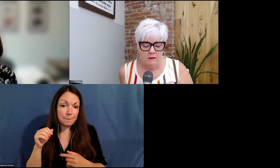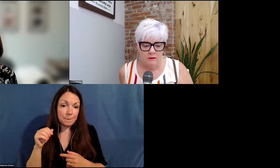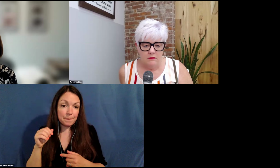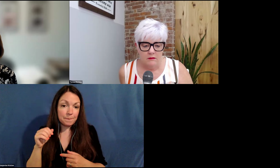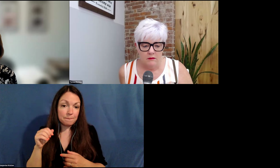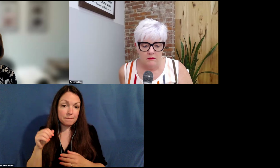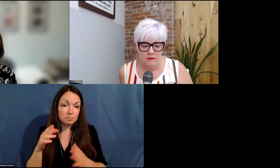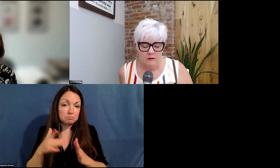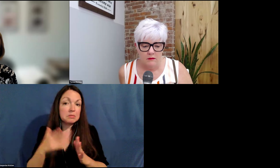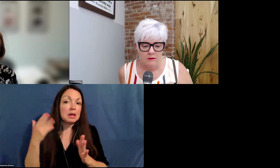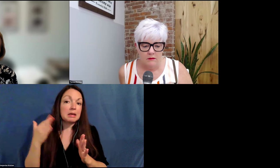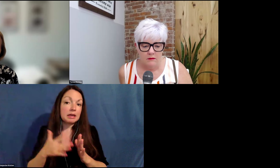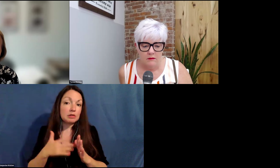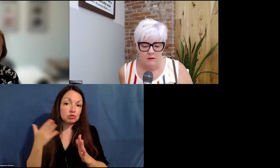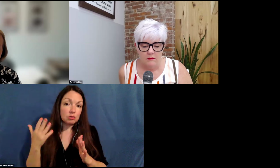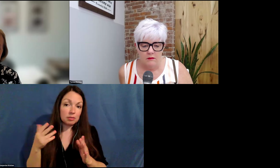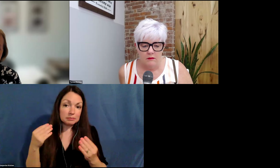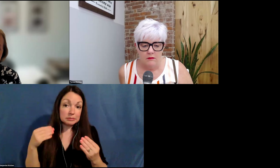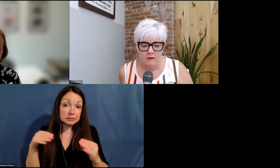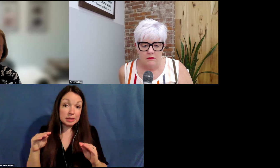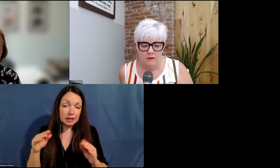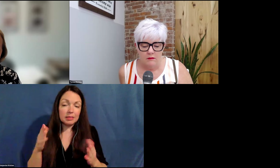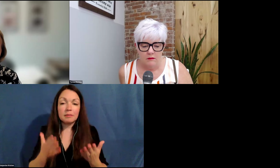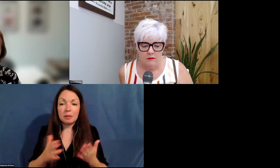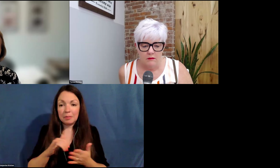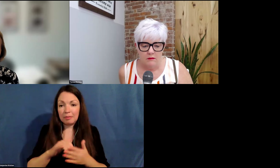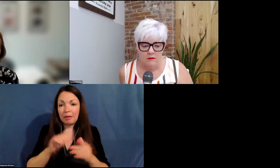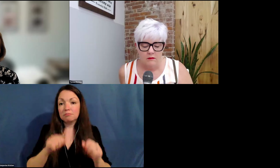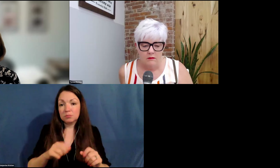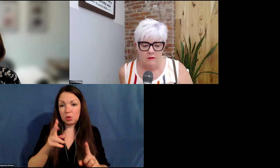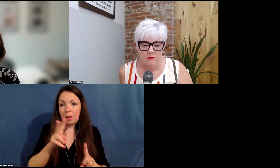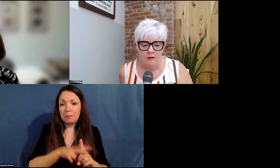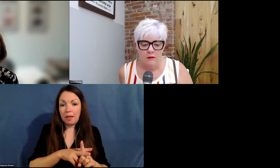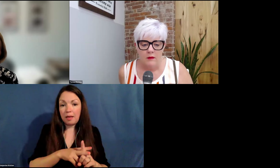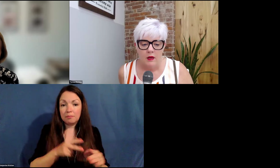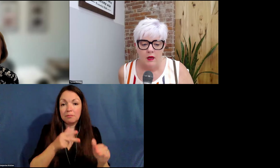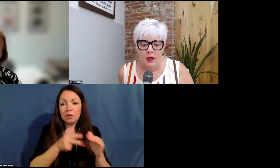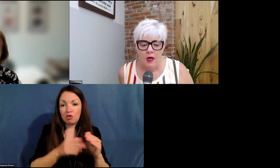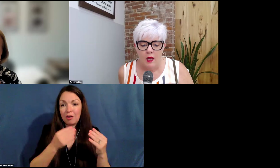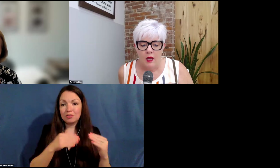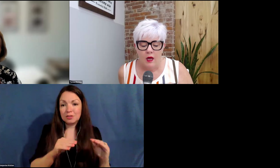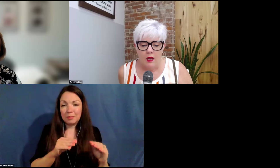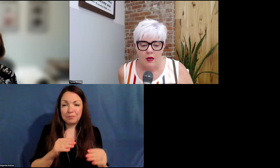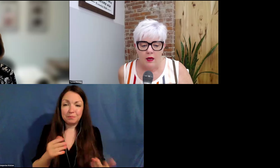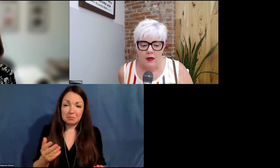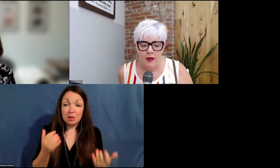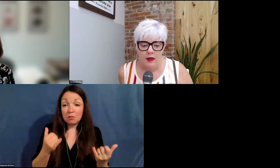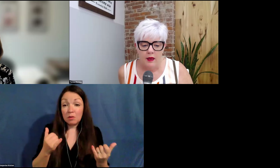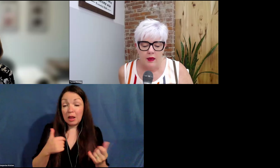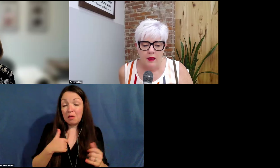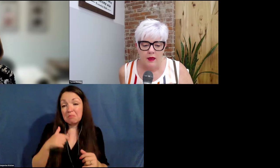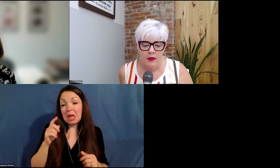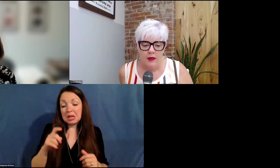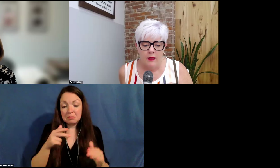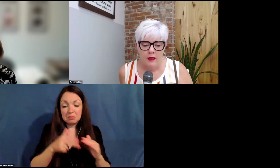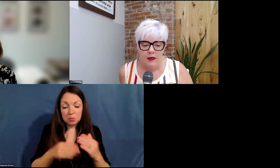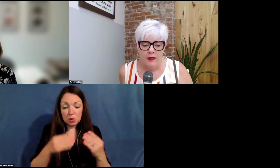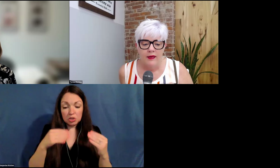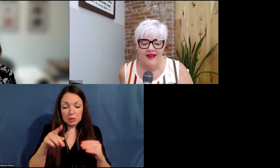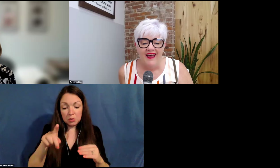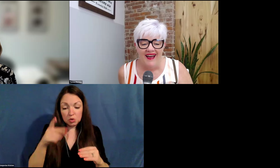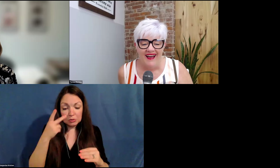occasional sale, and that could apply in a garage sale option. Like right now, I need to have a garage sale. You should see my